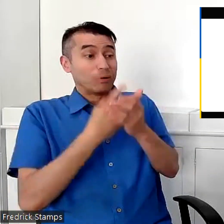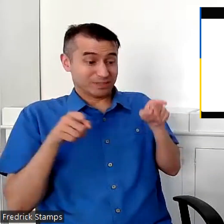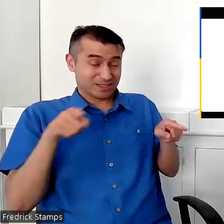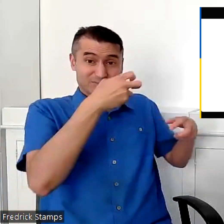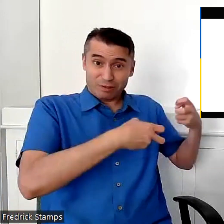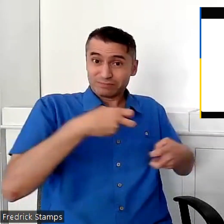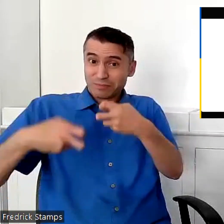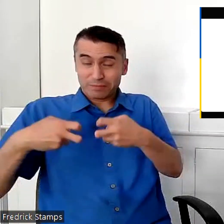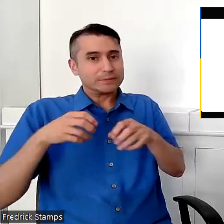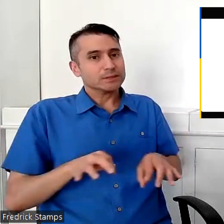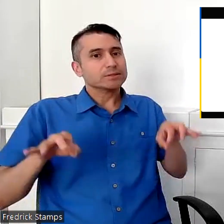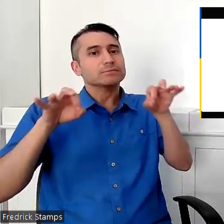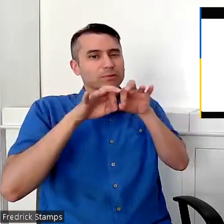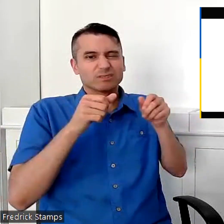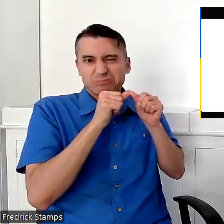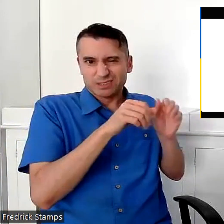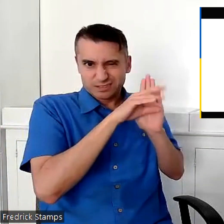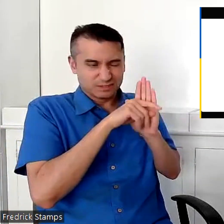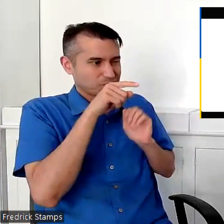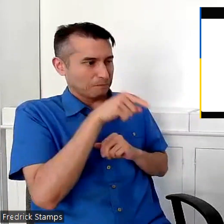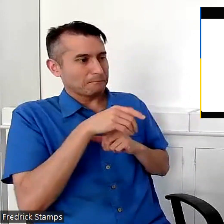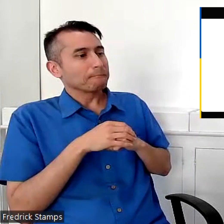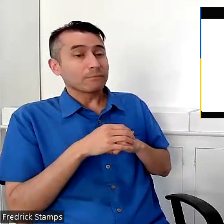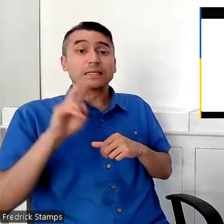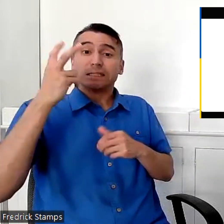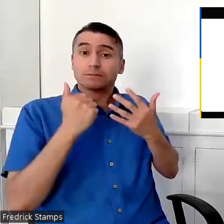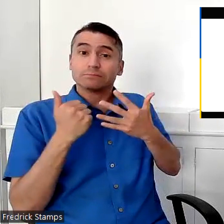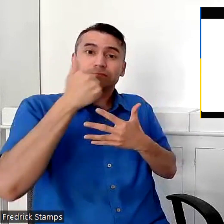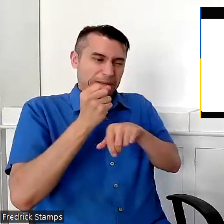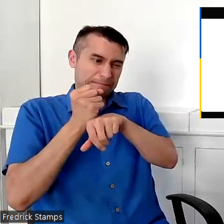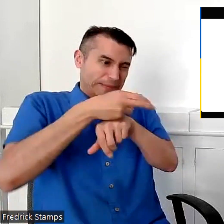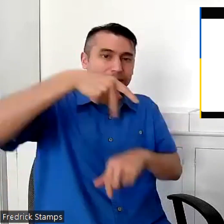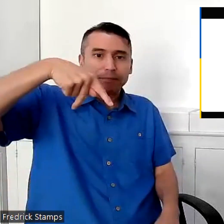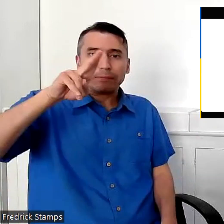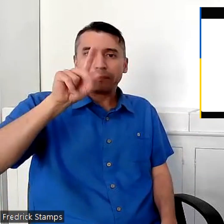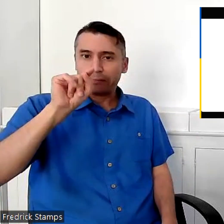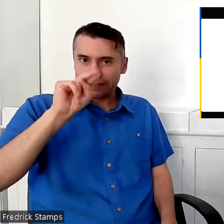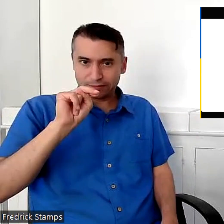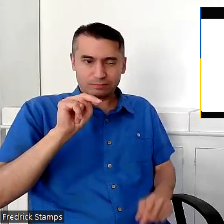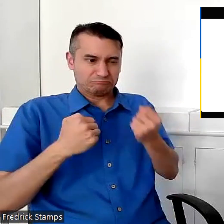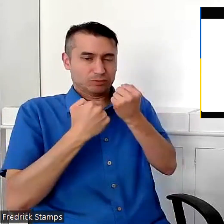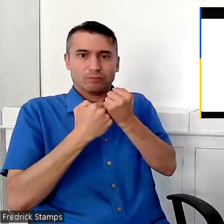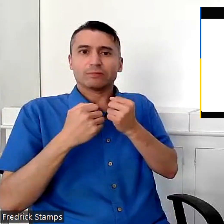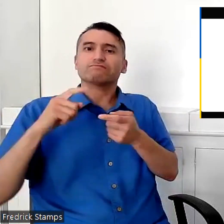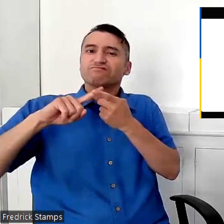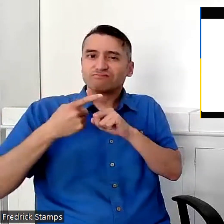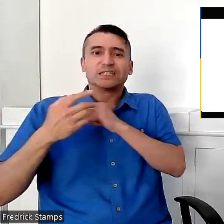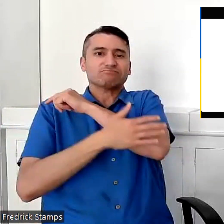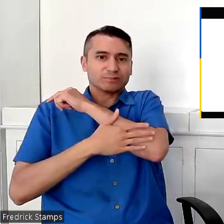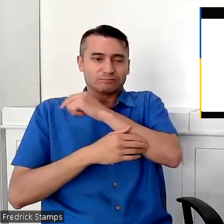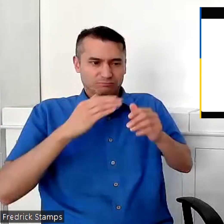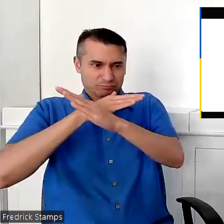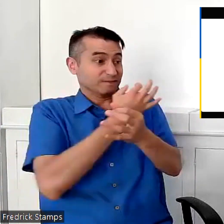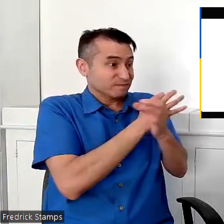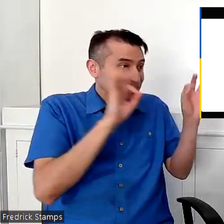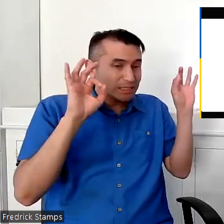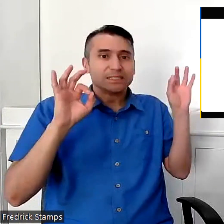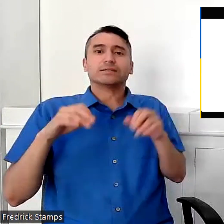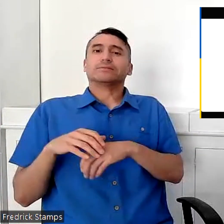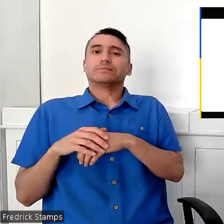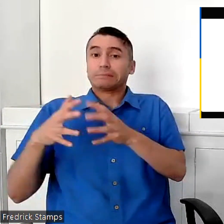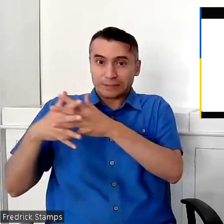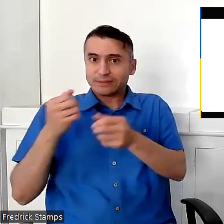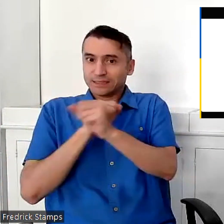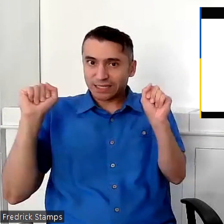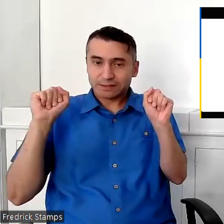bit higher, but both of these issues are very important. Here we go. 2. Beat Putin, working with our allies to keep